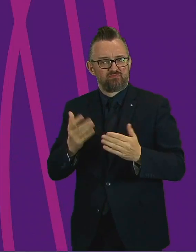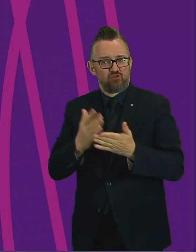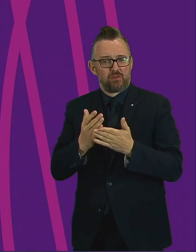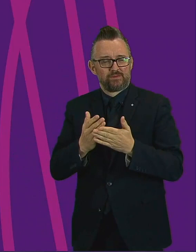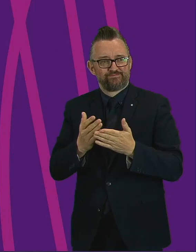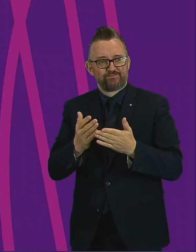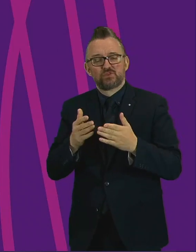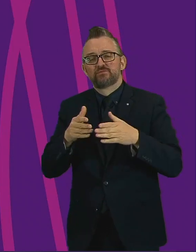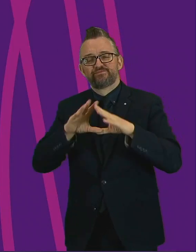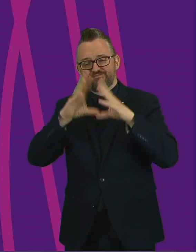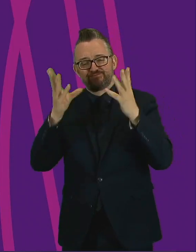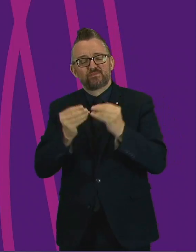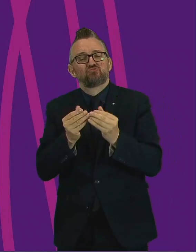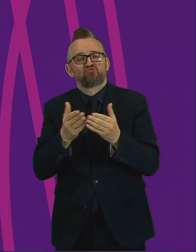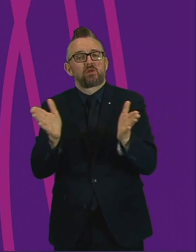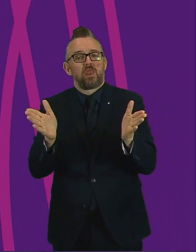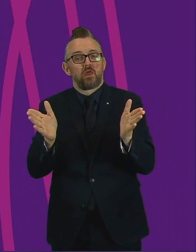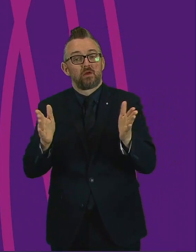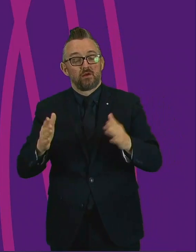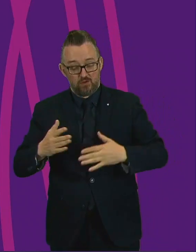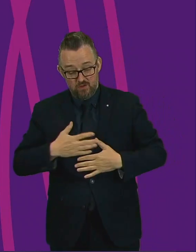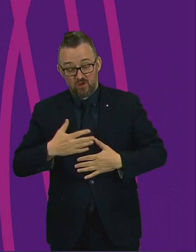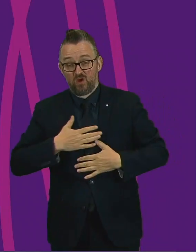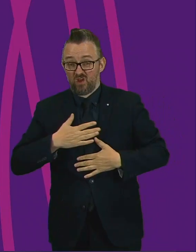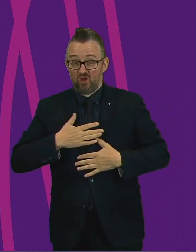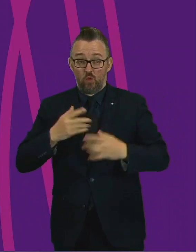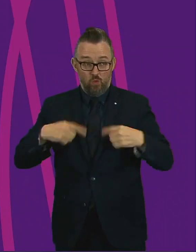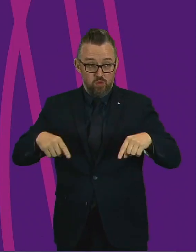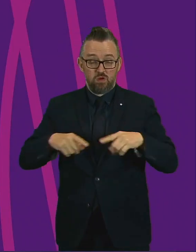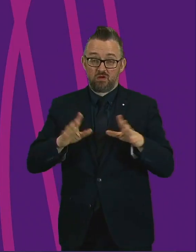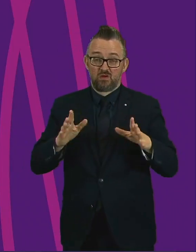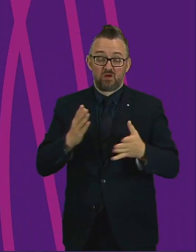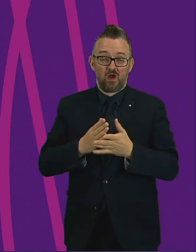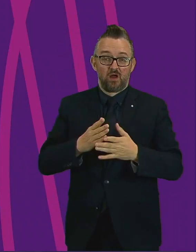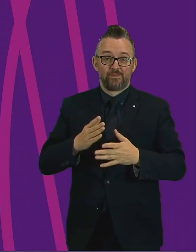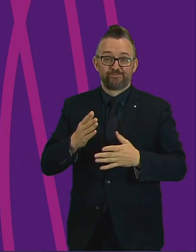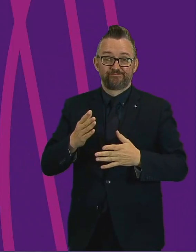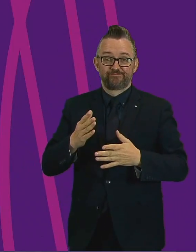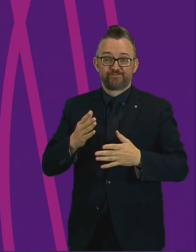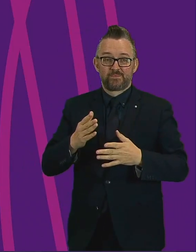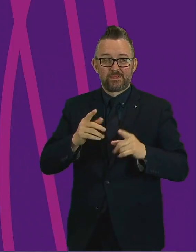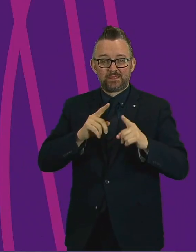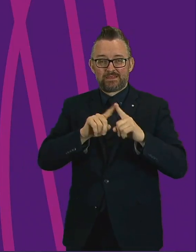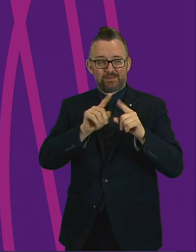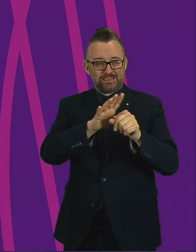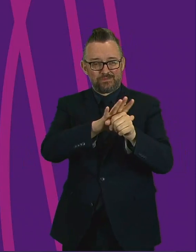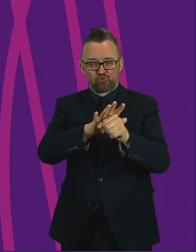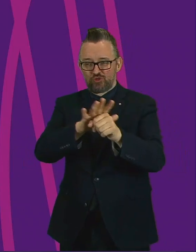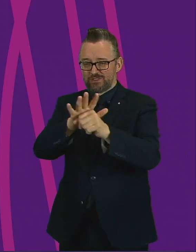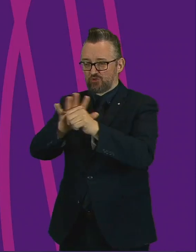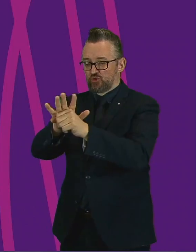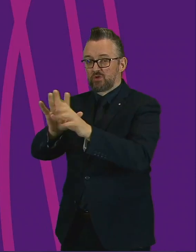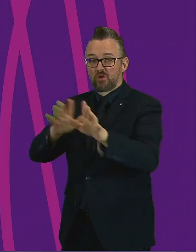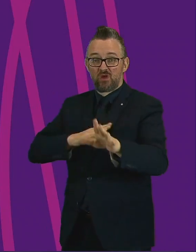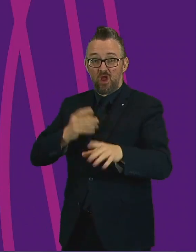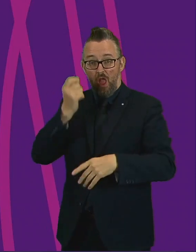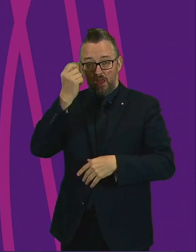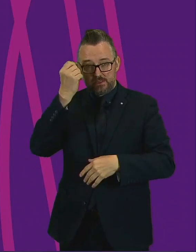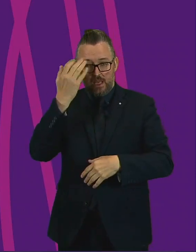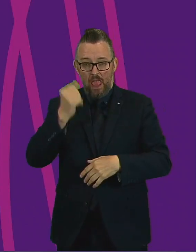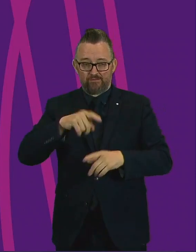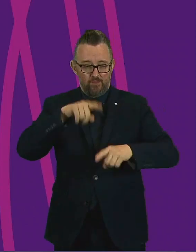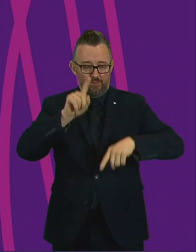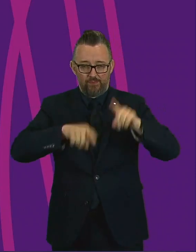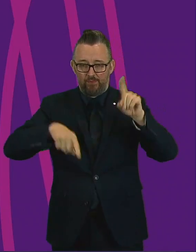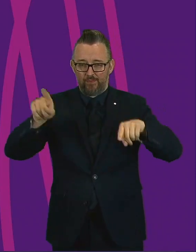just want people to be aware we understand the multitude of different circumstances and different very detailed issues that